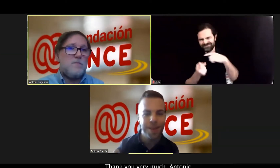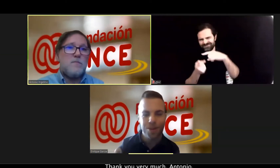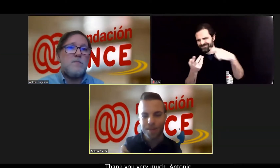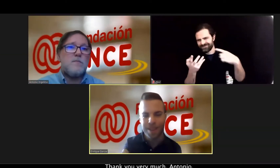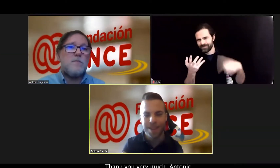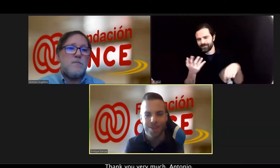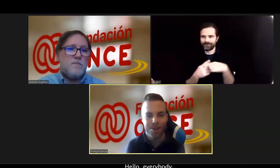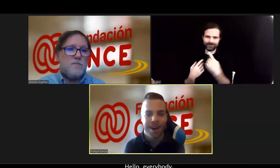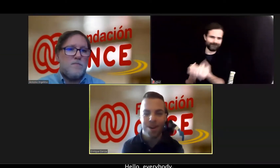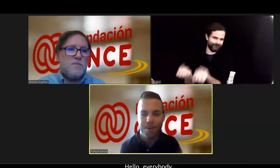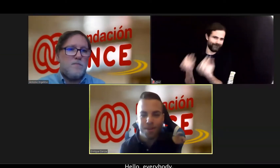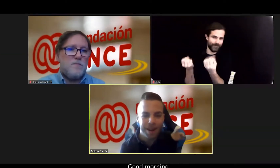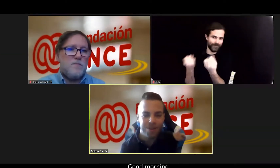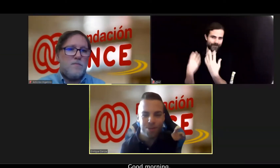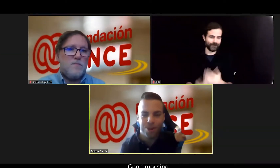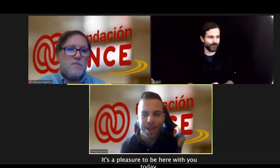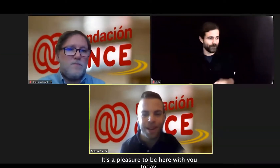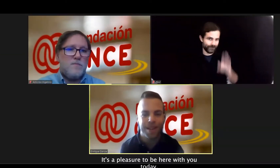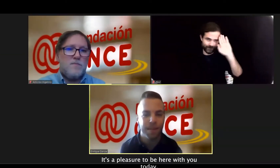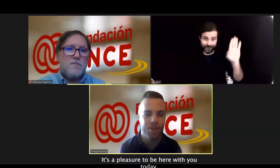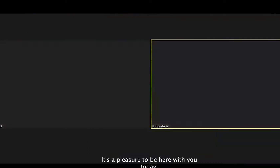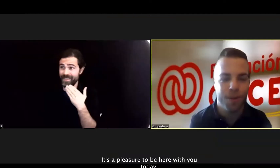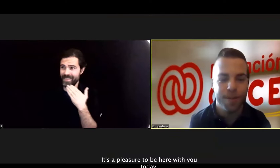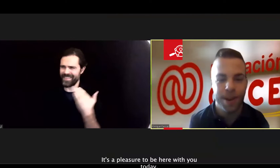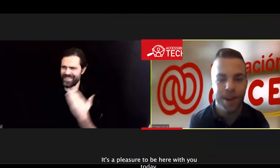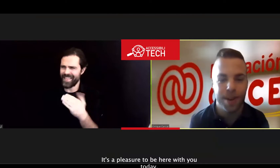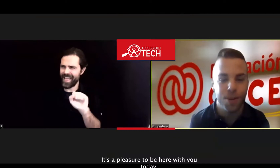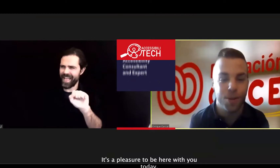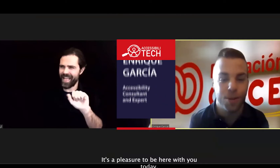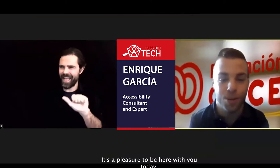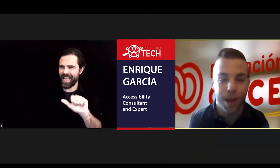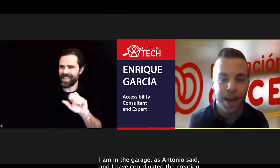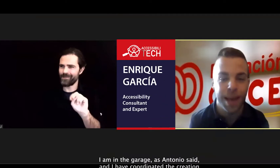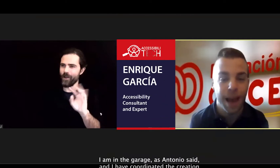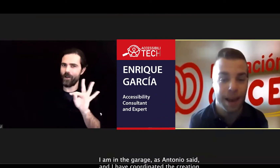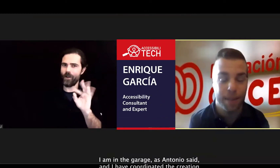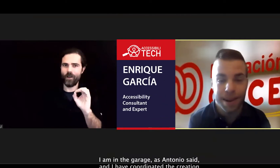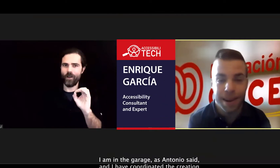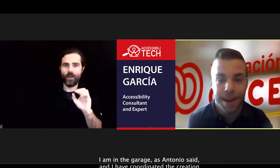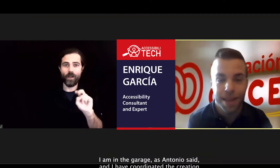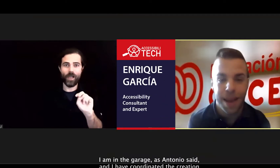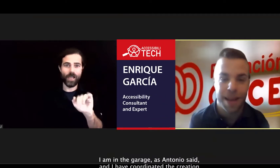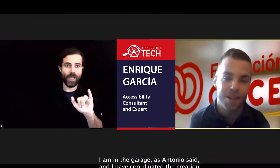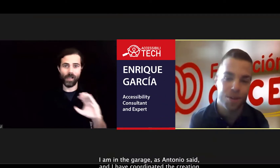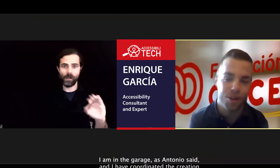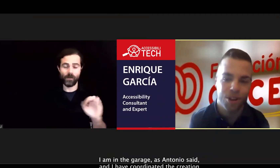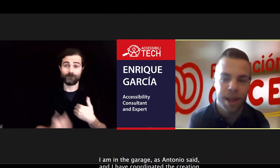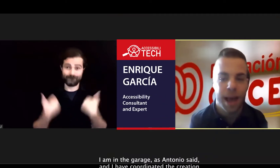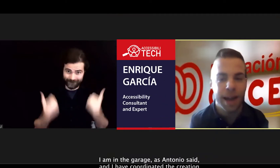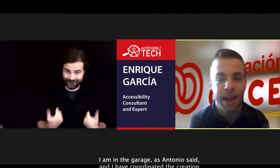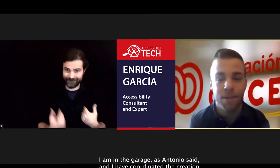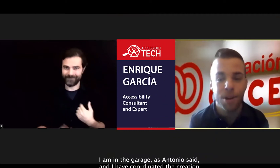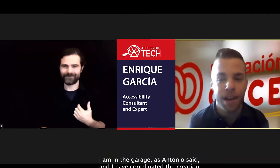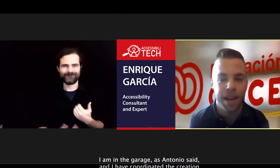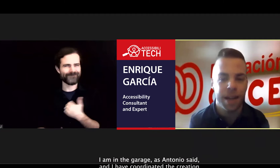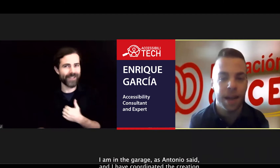Thank you very much, Antonio. Hello, everybody. Good morning. It's a pleasure to me be here with you today. I am Enrique Garcia, as Antonio said, and I